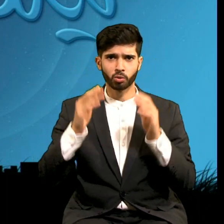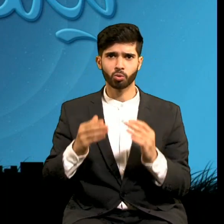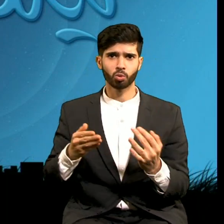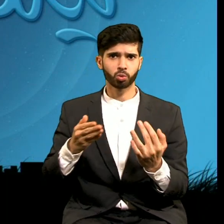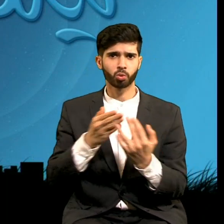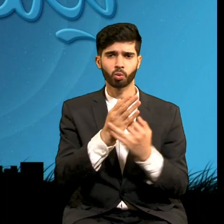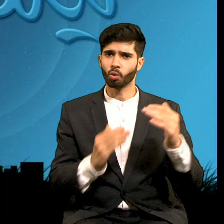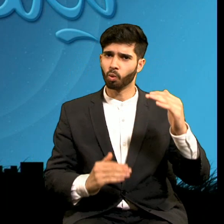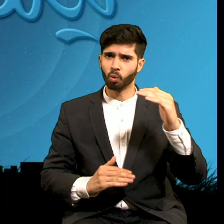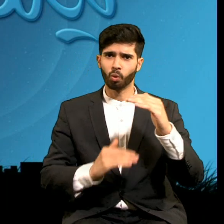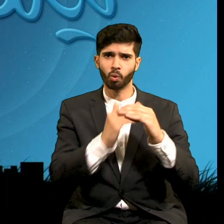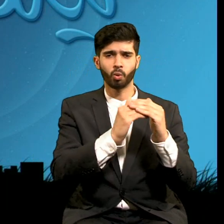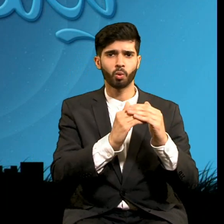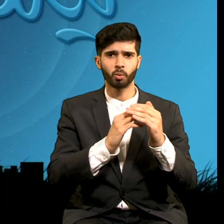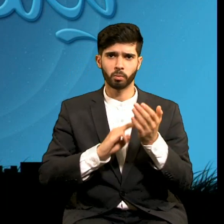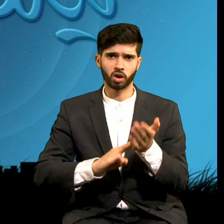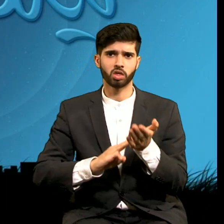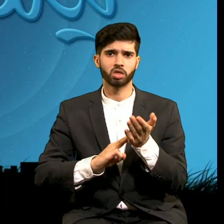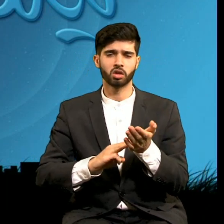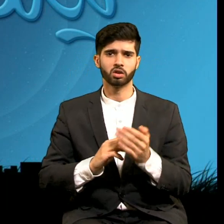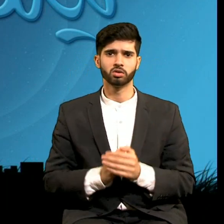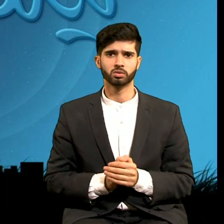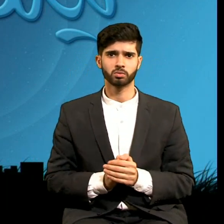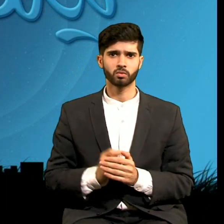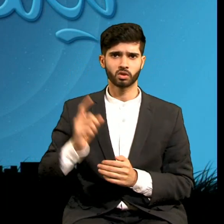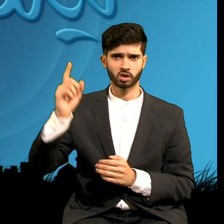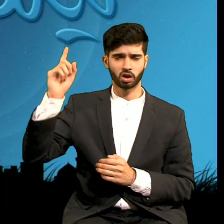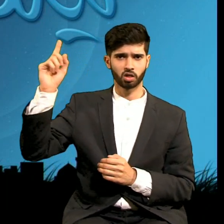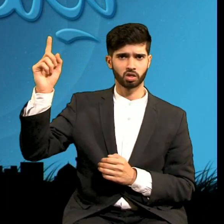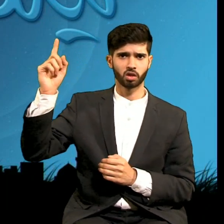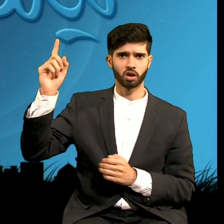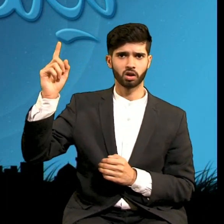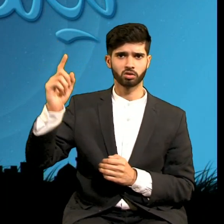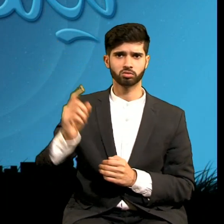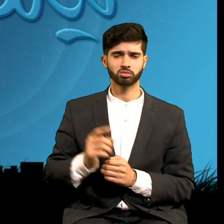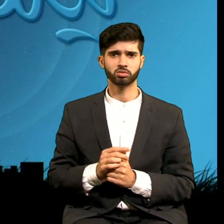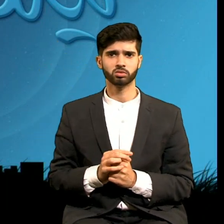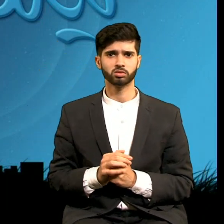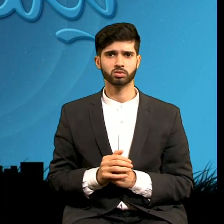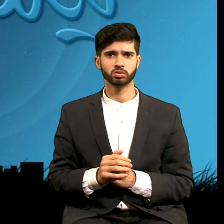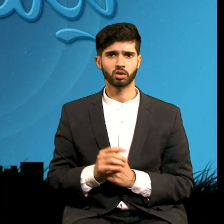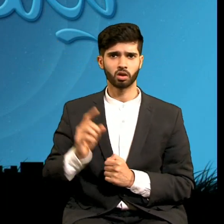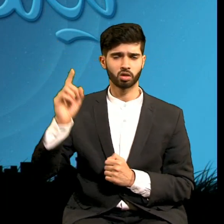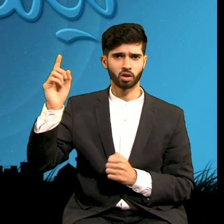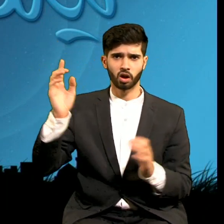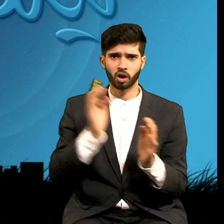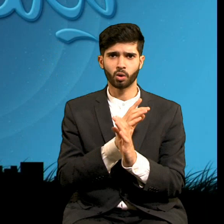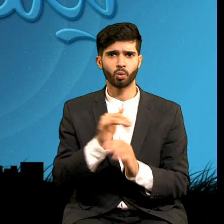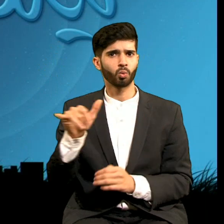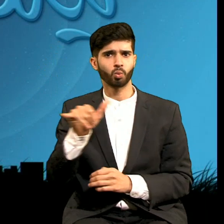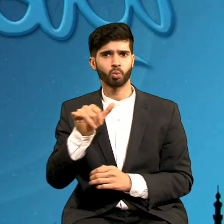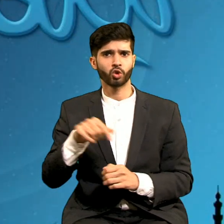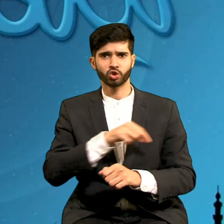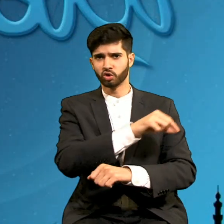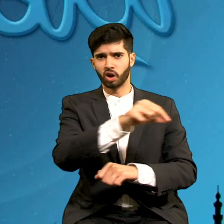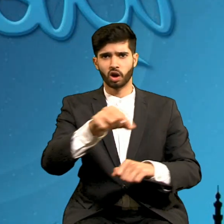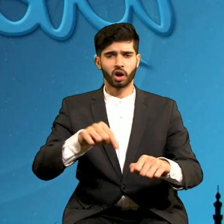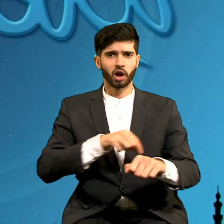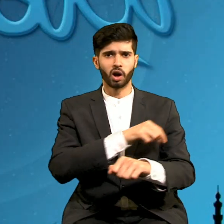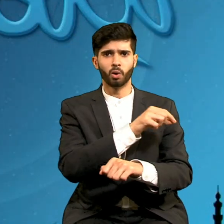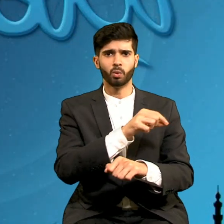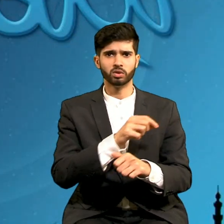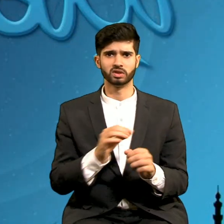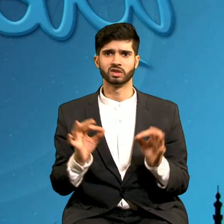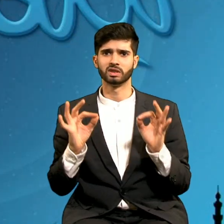it. Similarly, He concealed the hour of special acceptance on Friday so that one would increase in